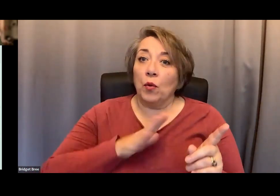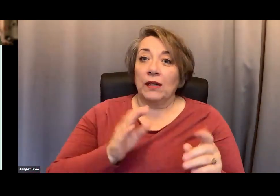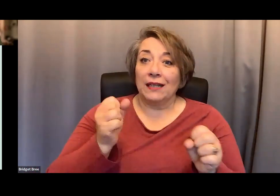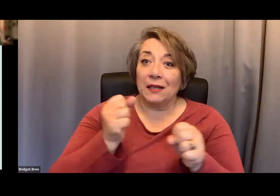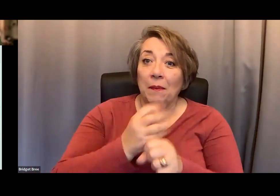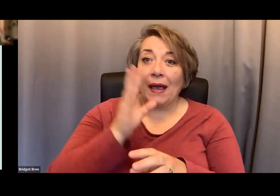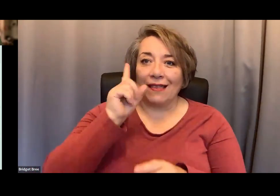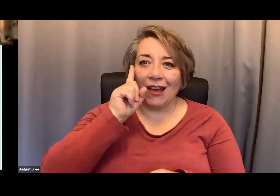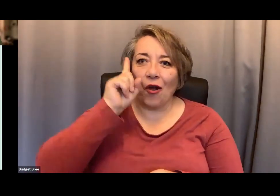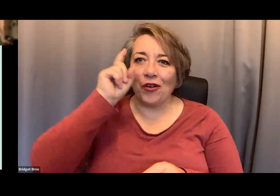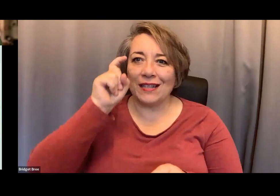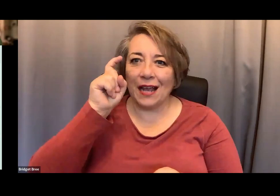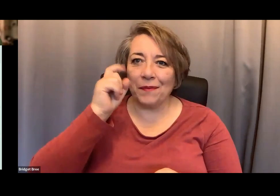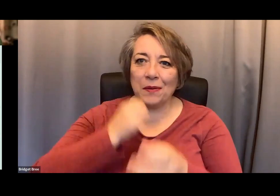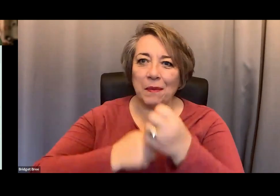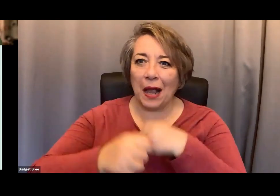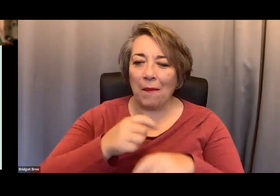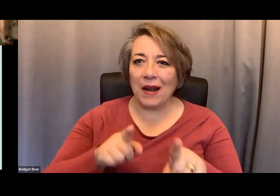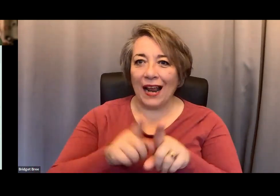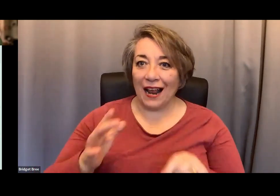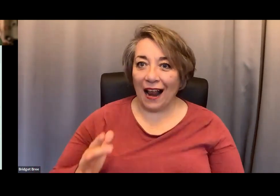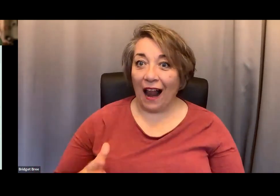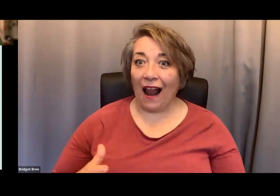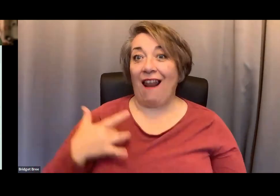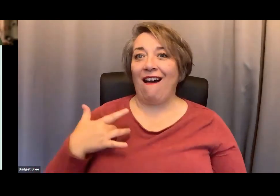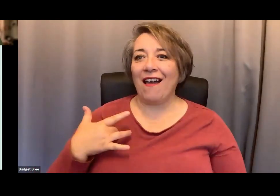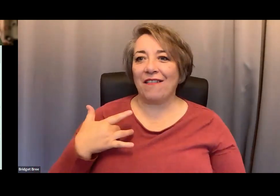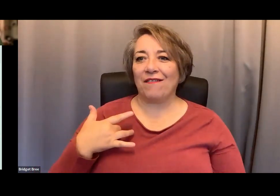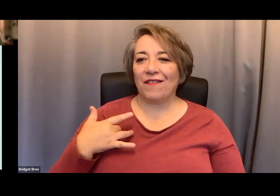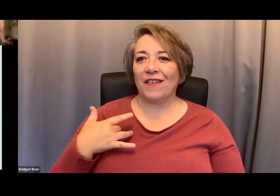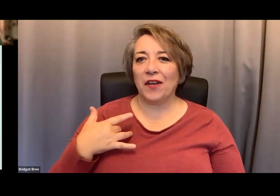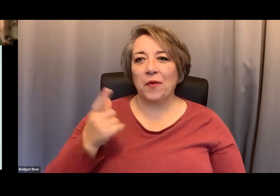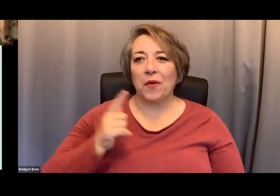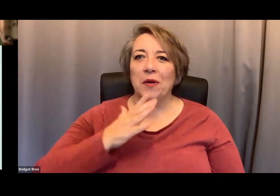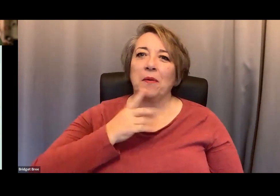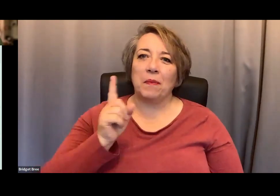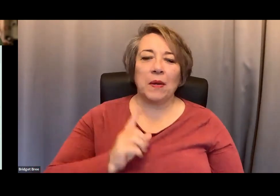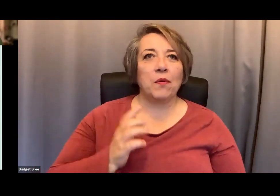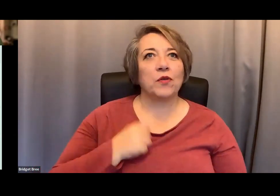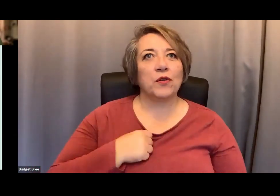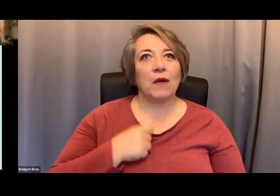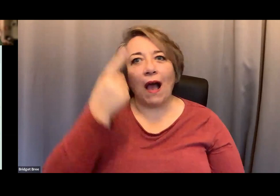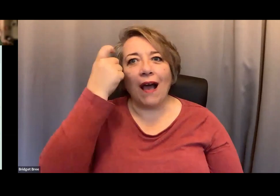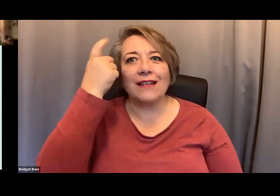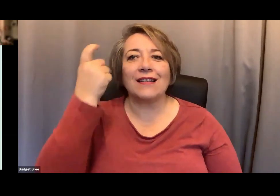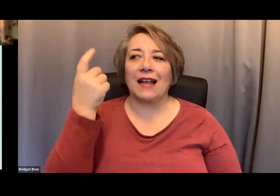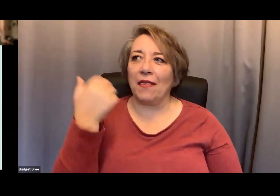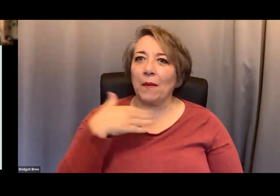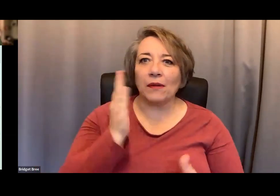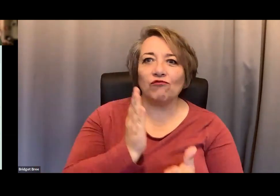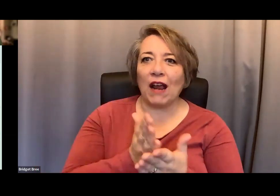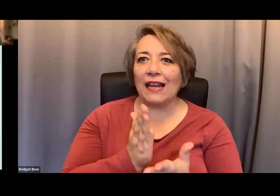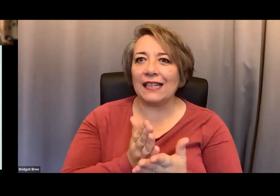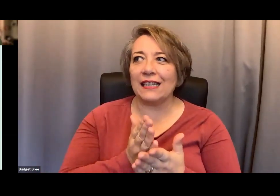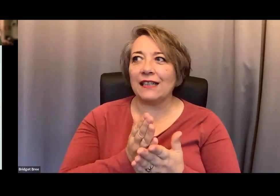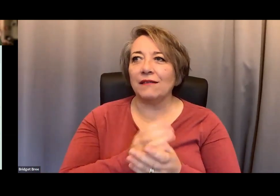playfully and creatively, and very much at the human scale. We wanted people to be able to explore them in reality, holding discussions and